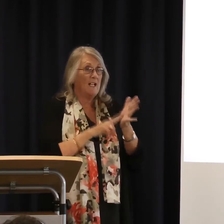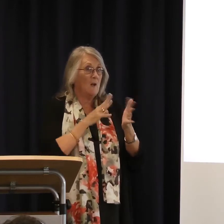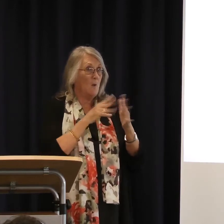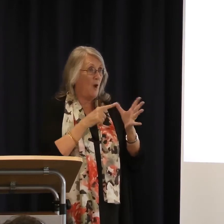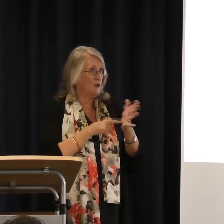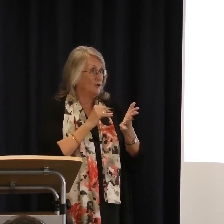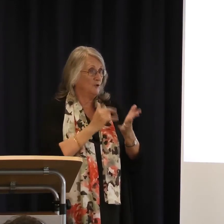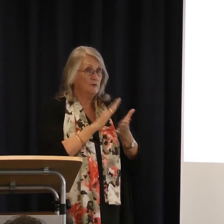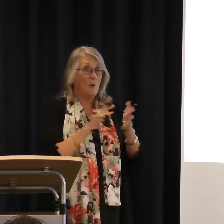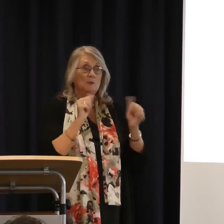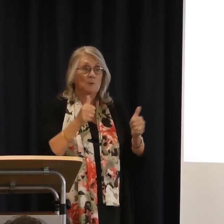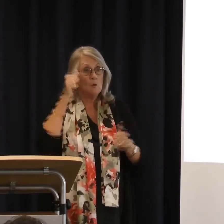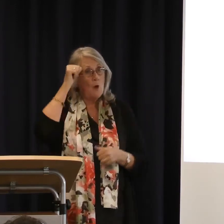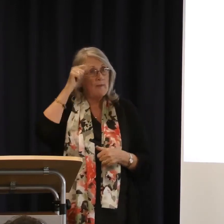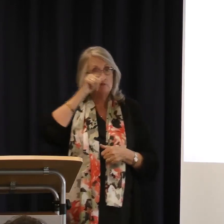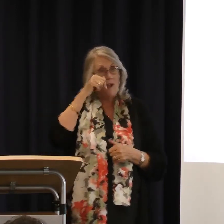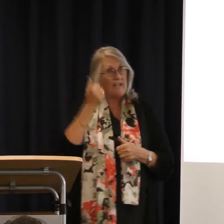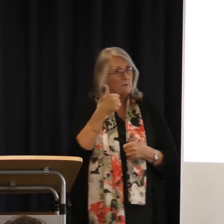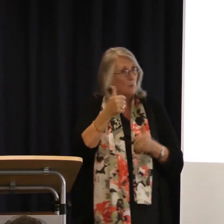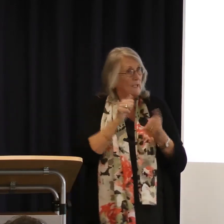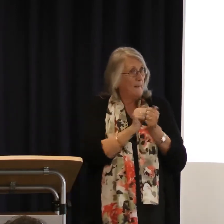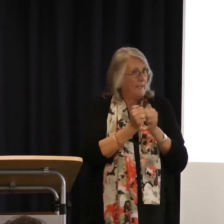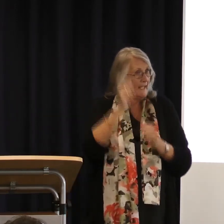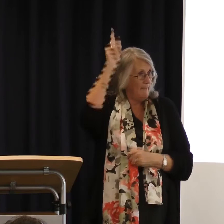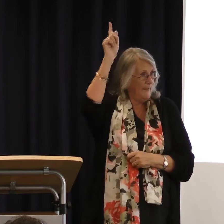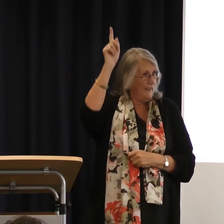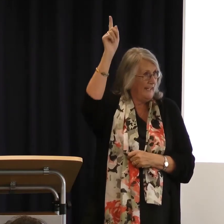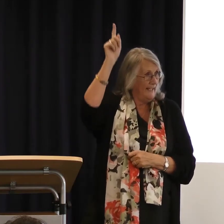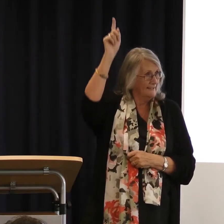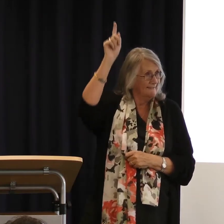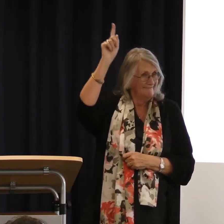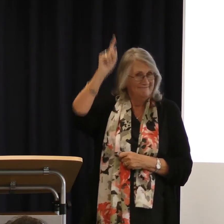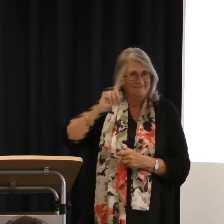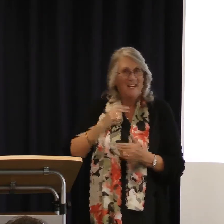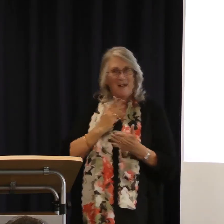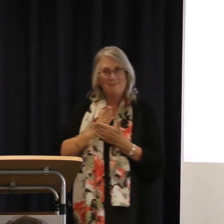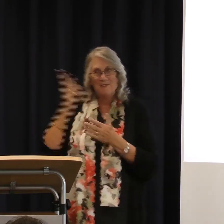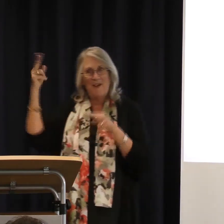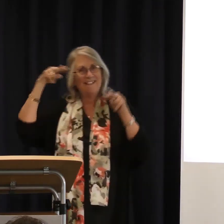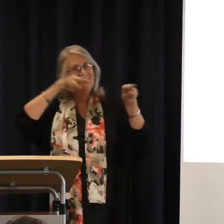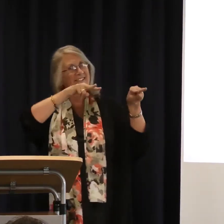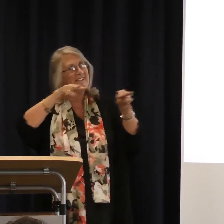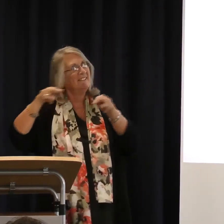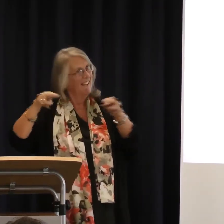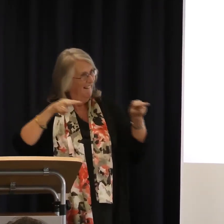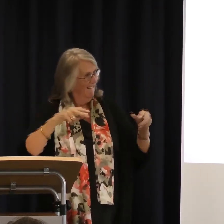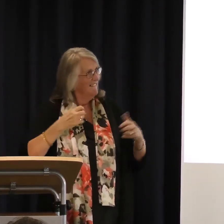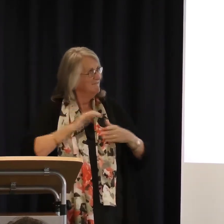Julian Walsh. So it's good to know that John Lovett has good company up there. I'm